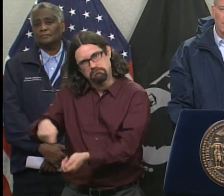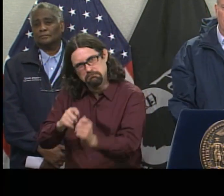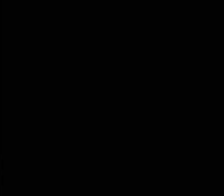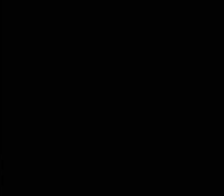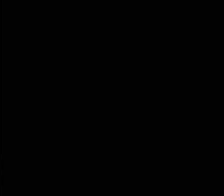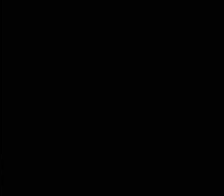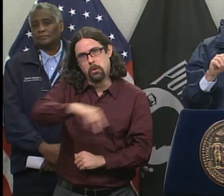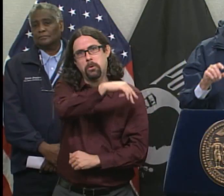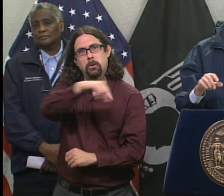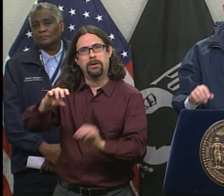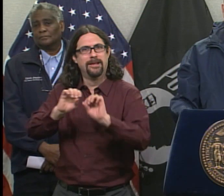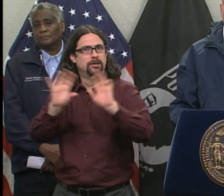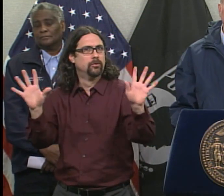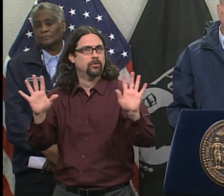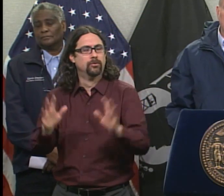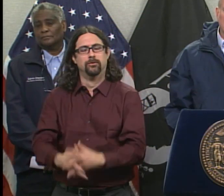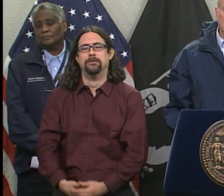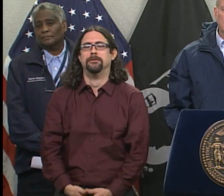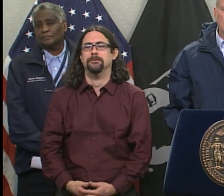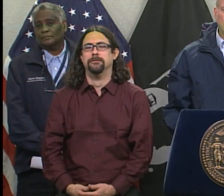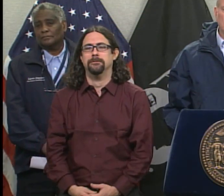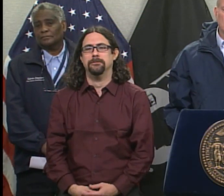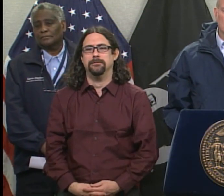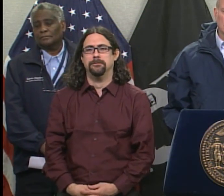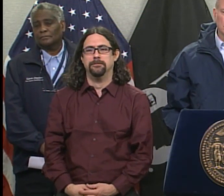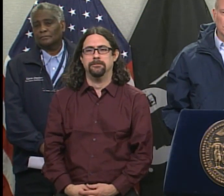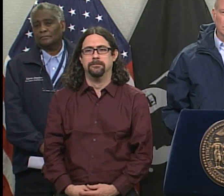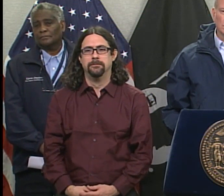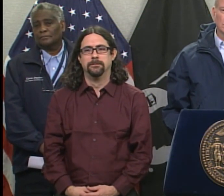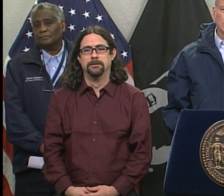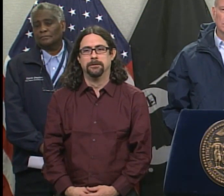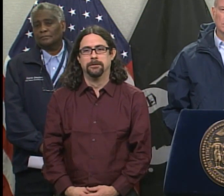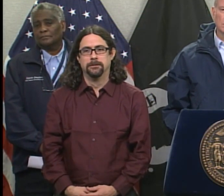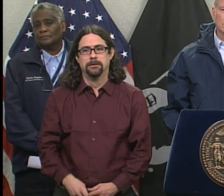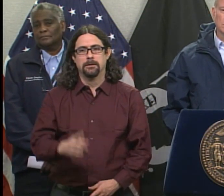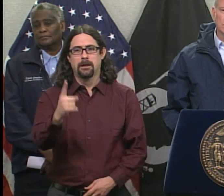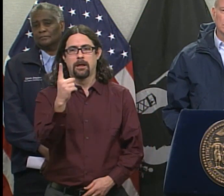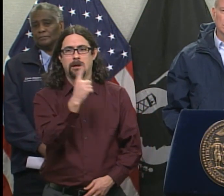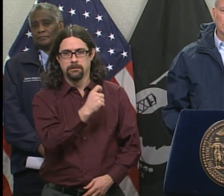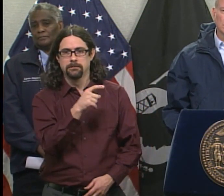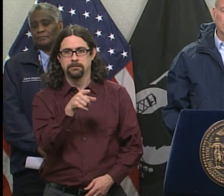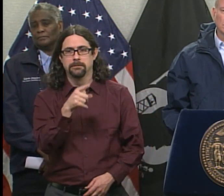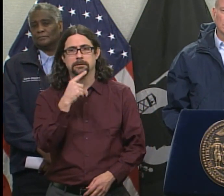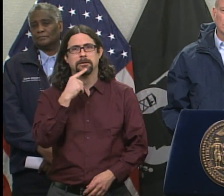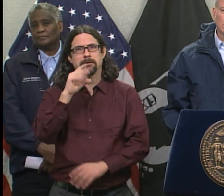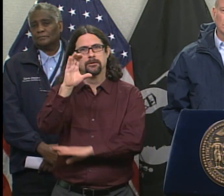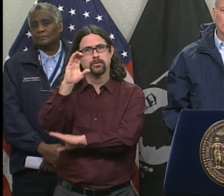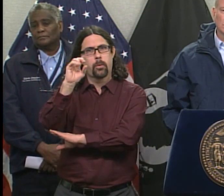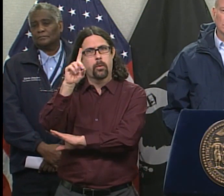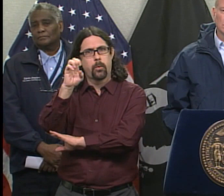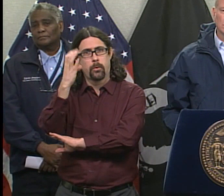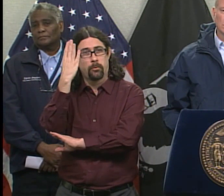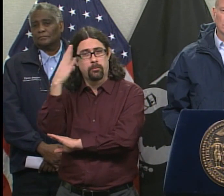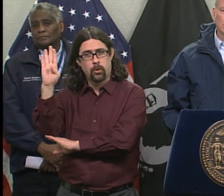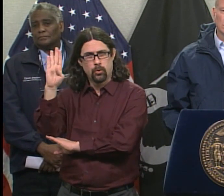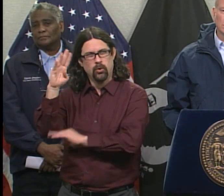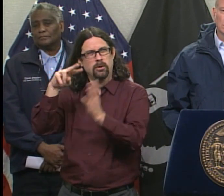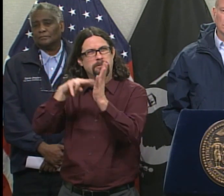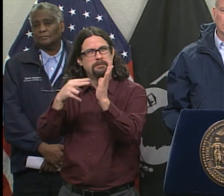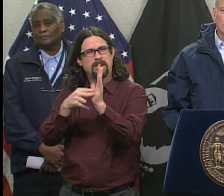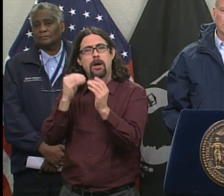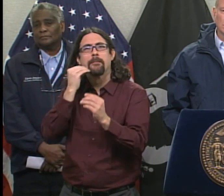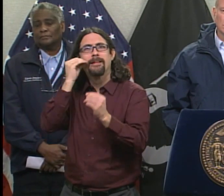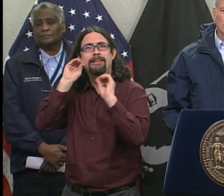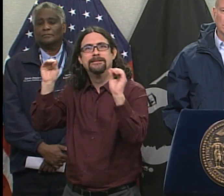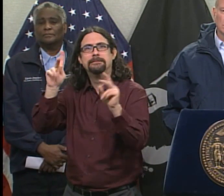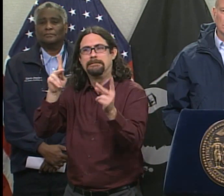With regard to the Code Blue and the homeless individuals being brought in, did you use a policy that anyone who was encountered would have to be moved in? I know you